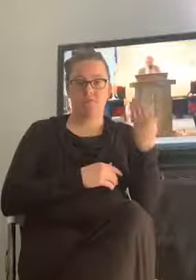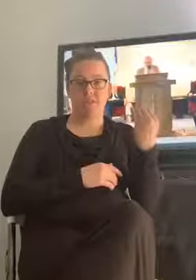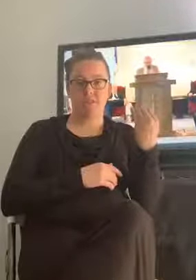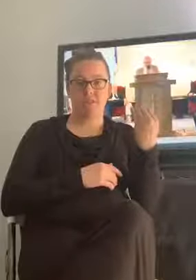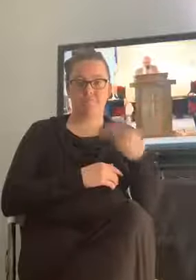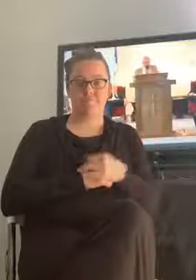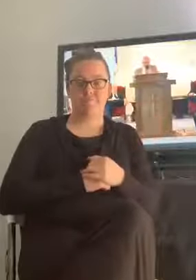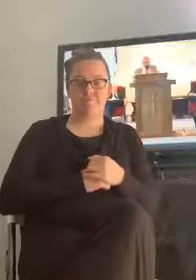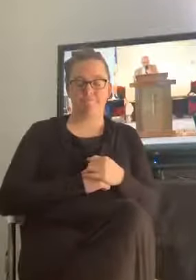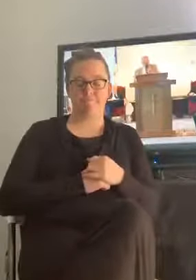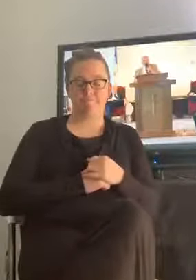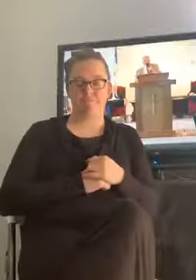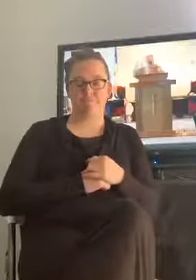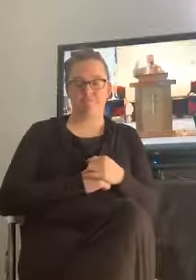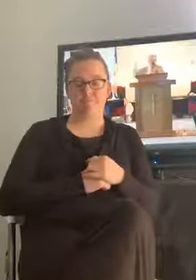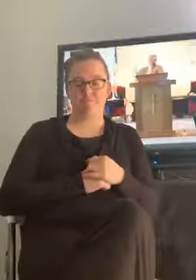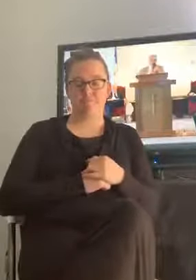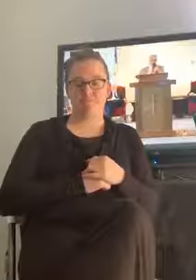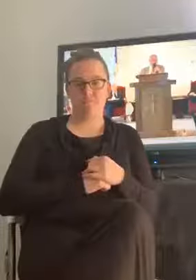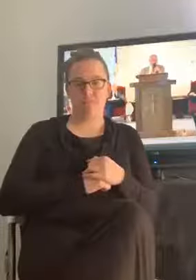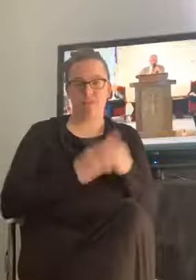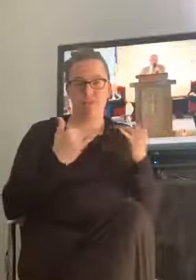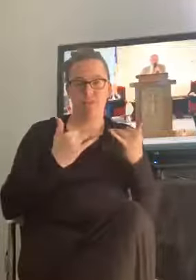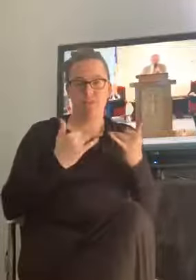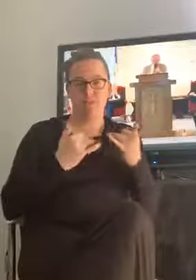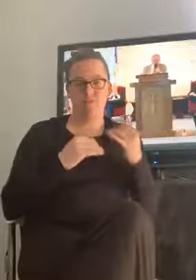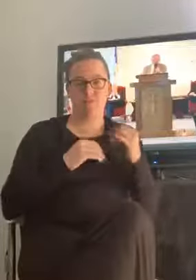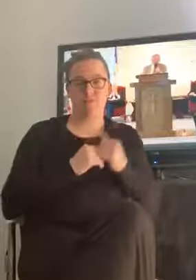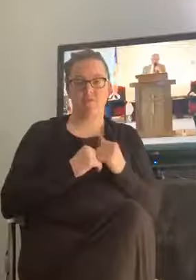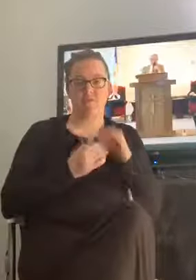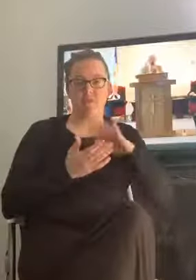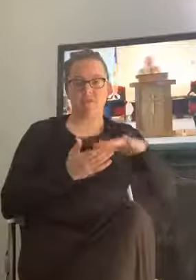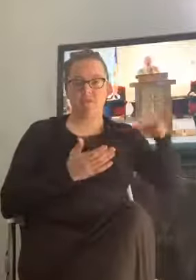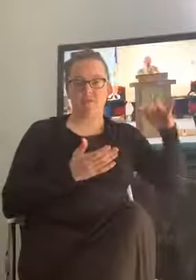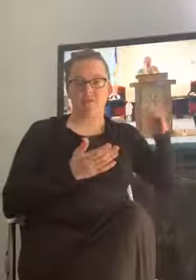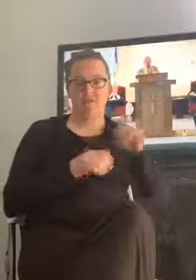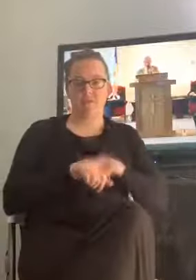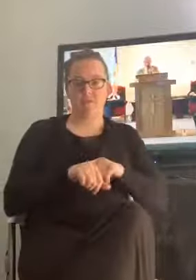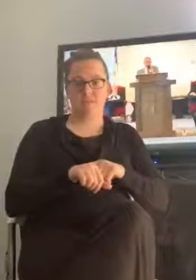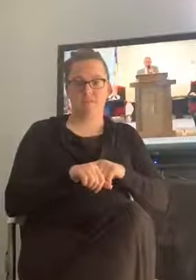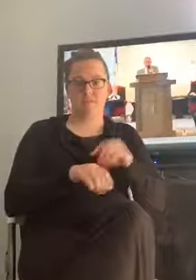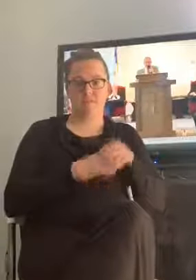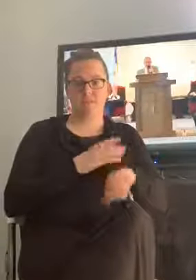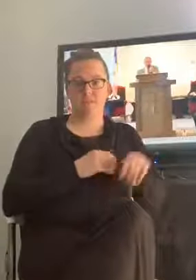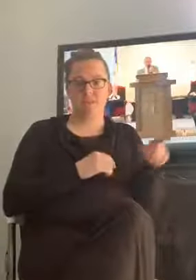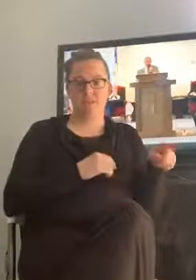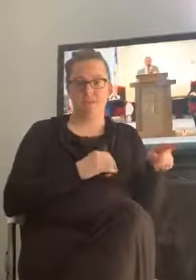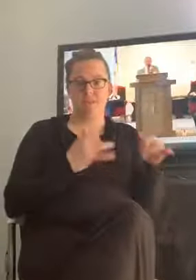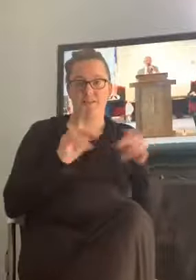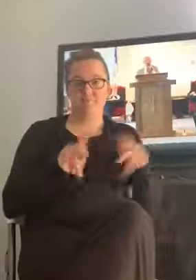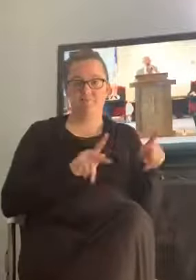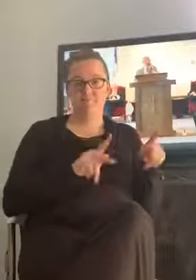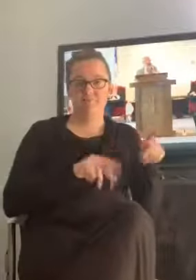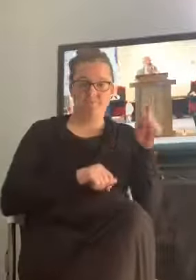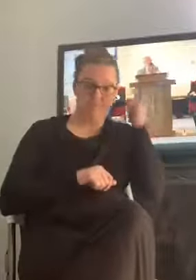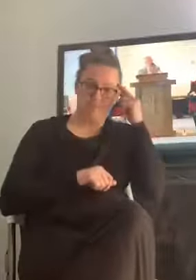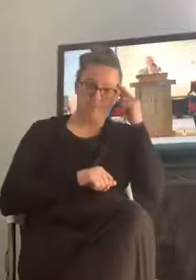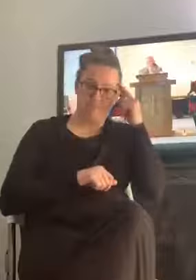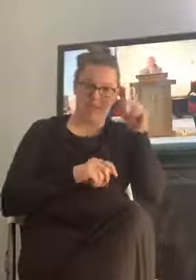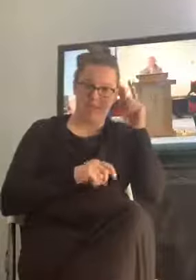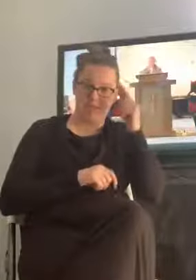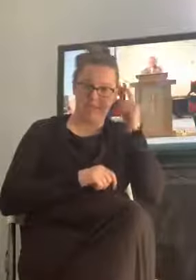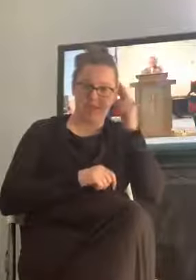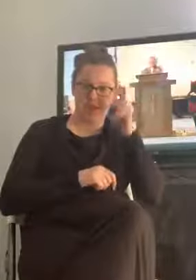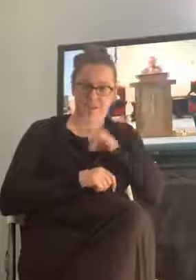time, a glorious time. But in their minds, they thought that